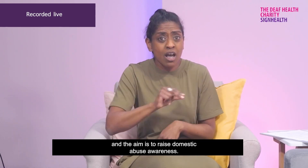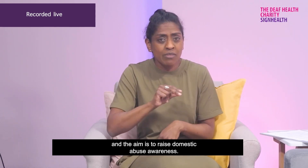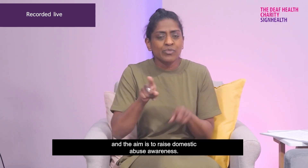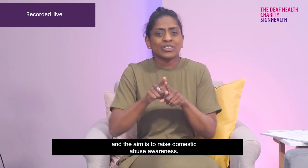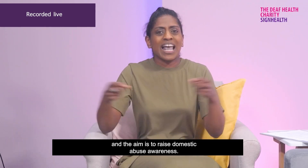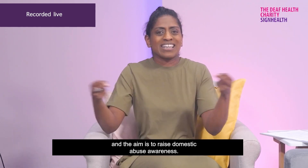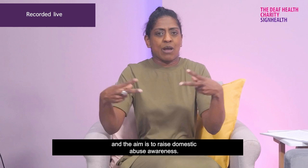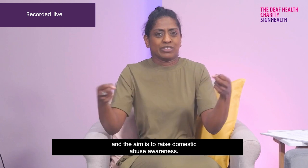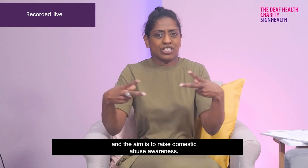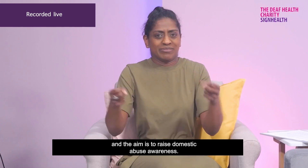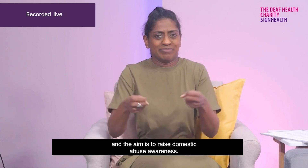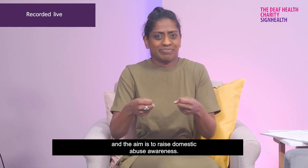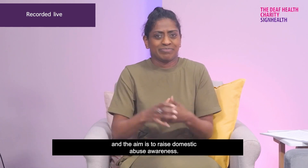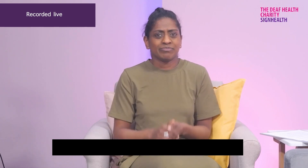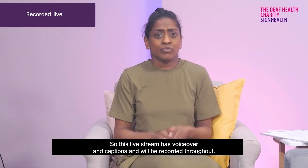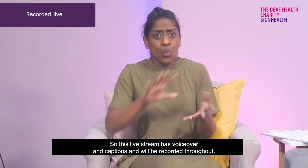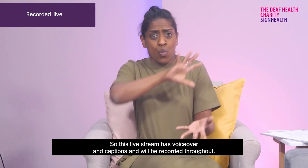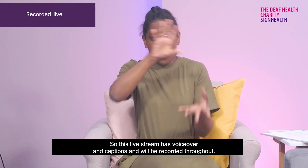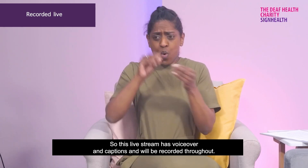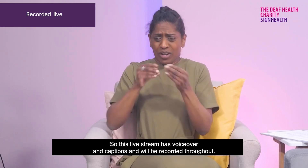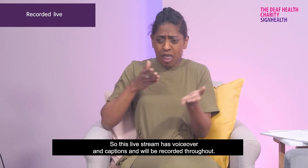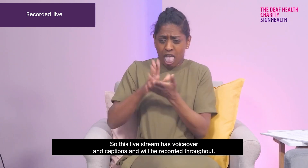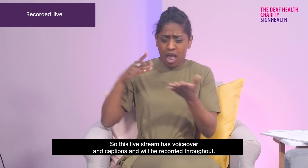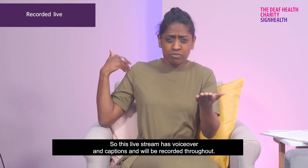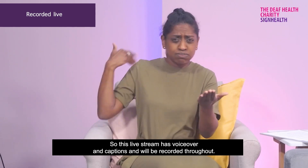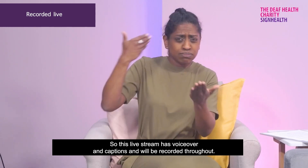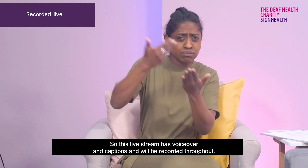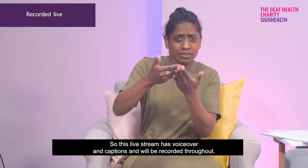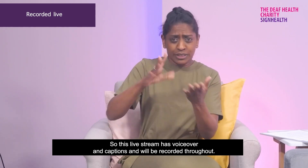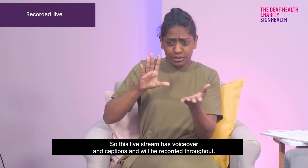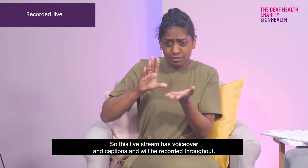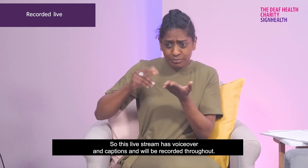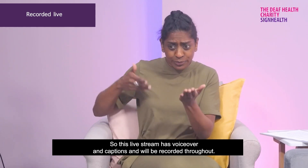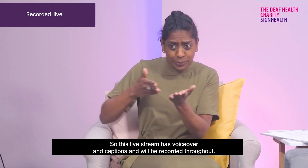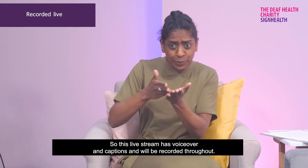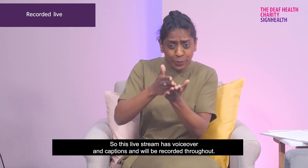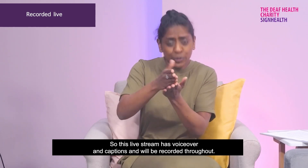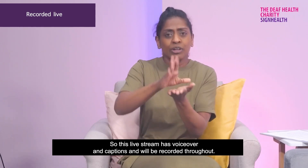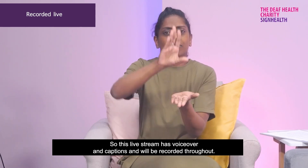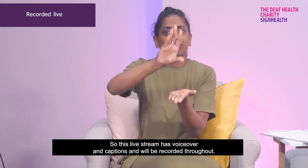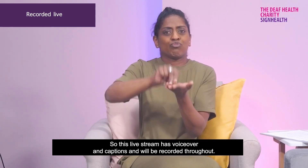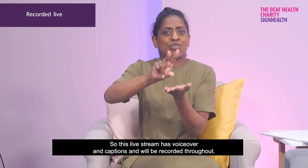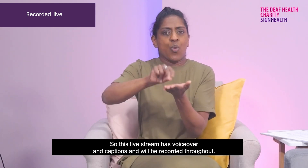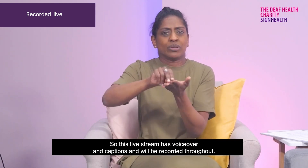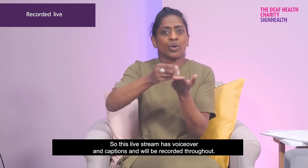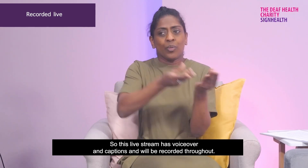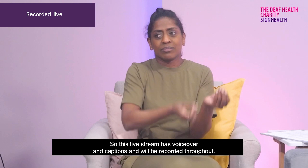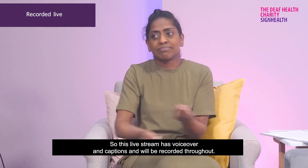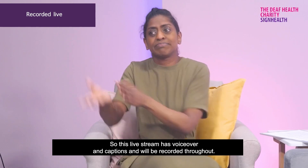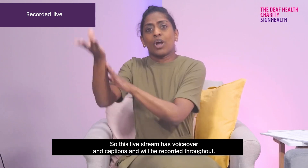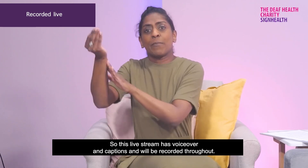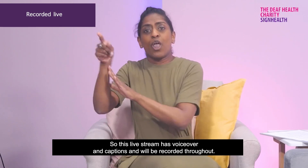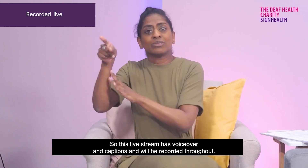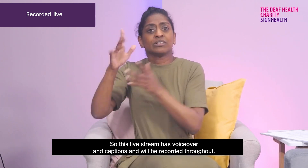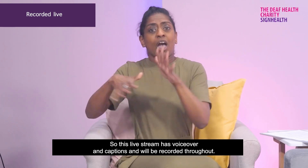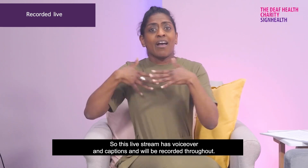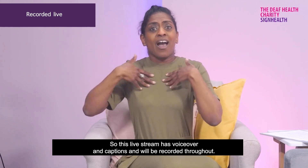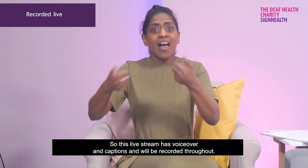So this live stream has voiceover and captions and will be recorded throughout. The recording will then